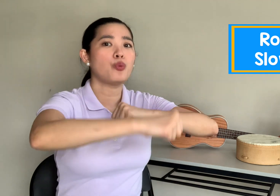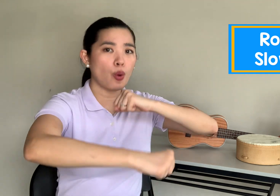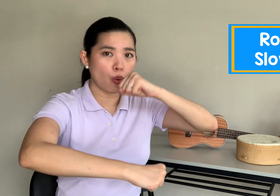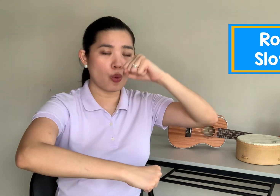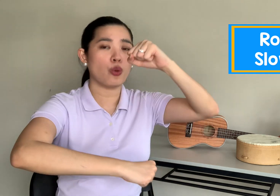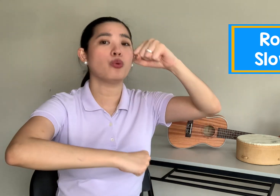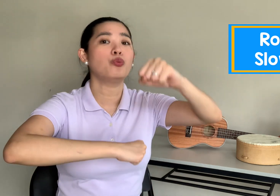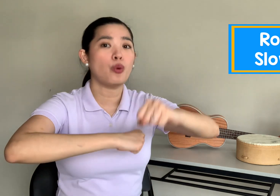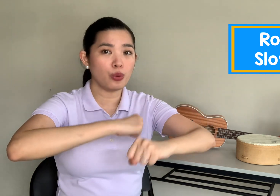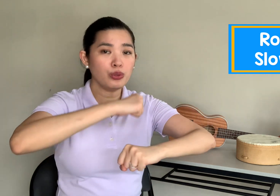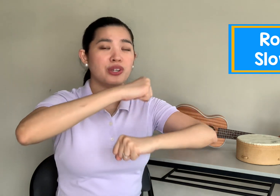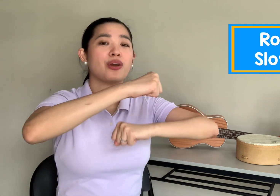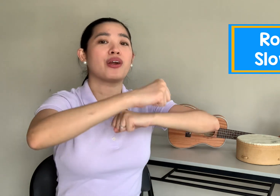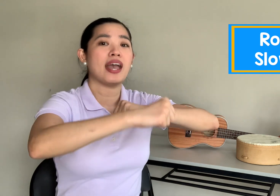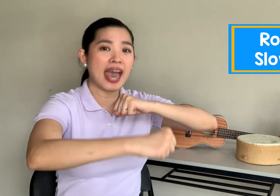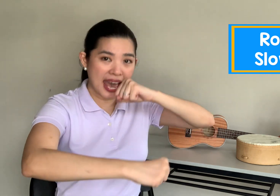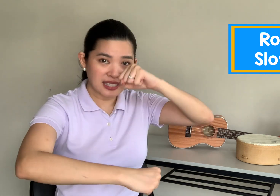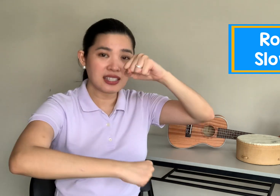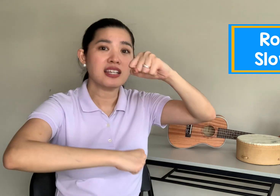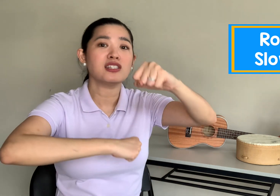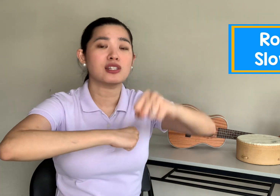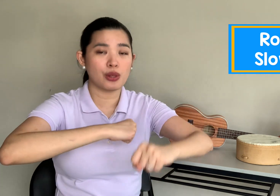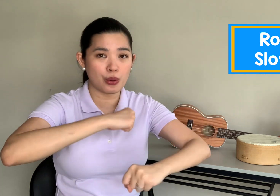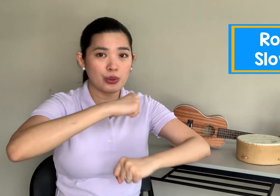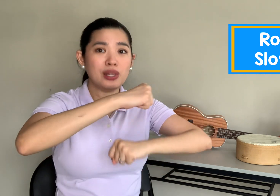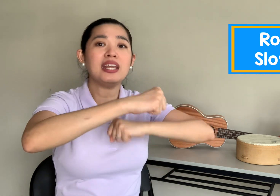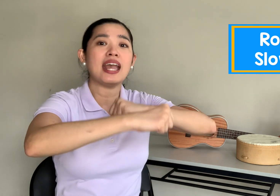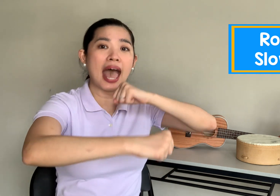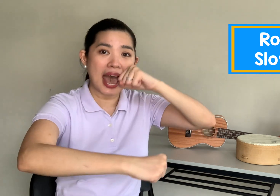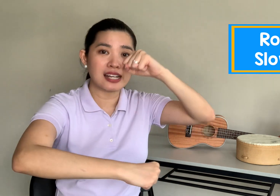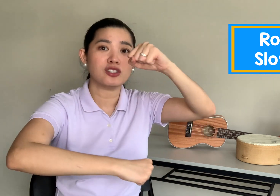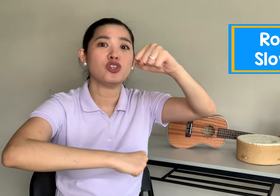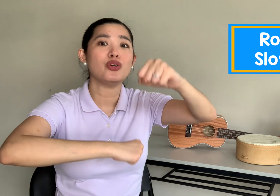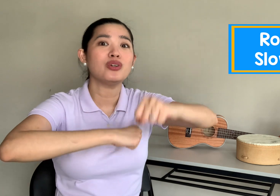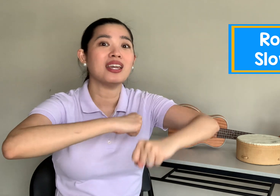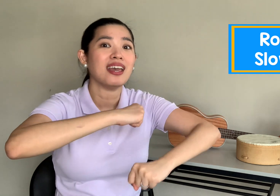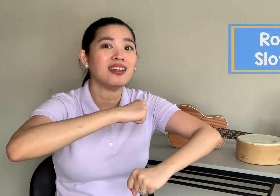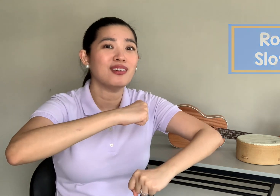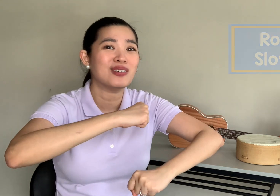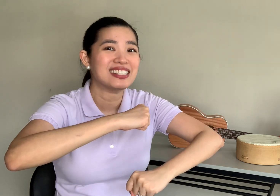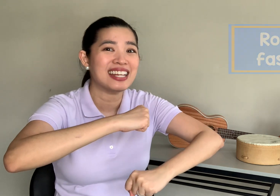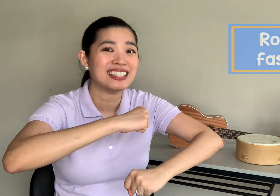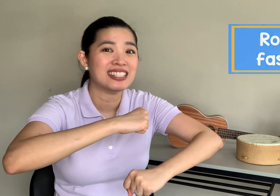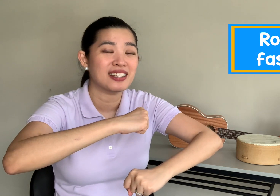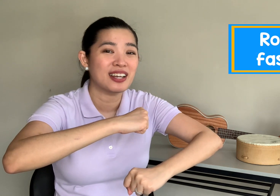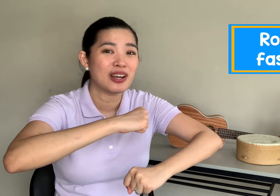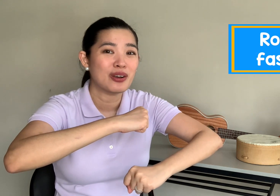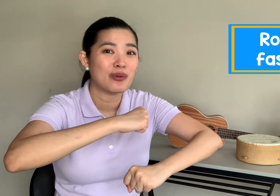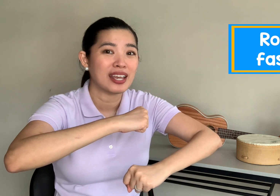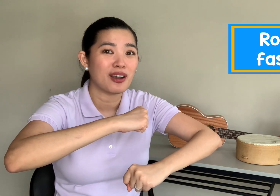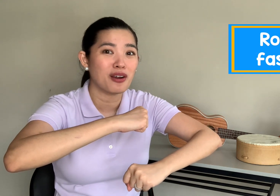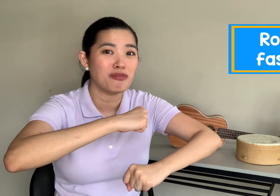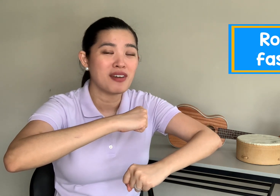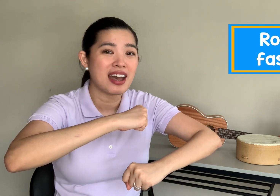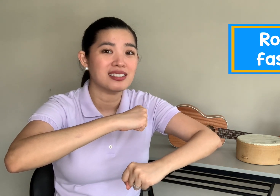roll, roll your hands as slowly as you can. What's this? Quick, turn, fast.